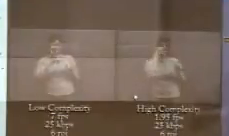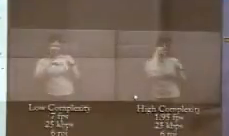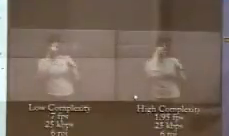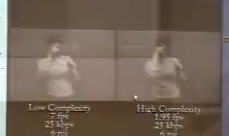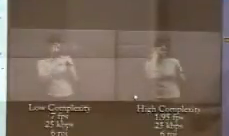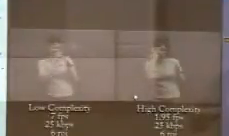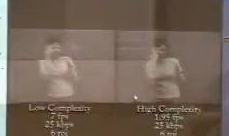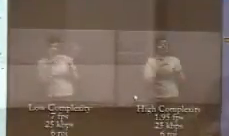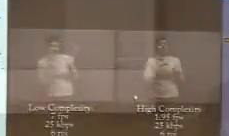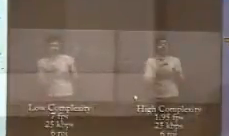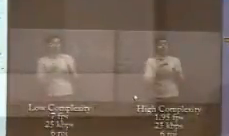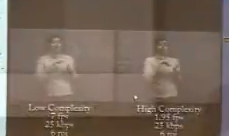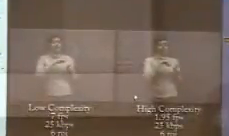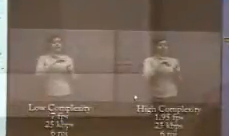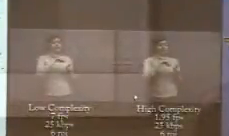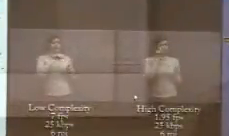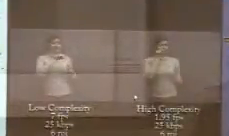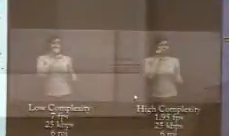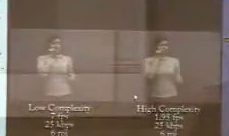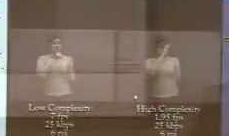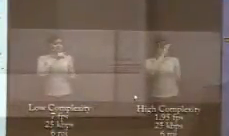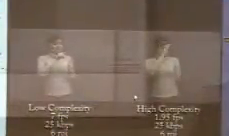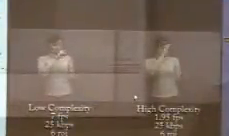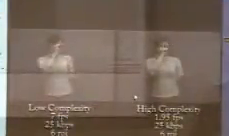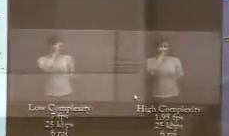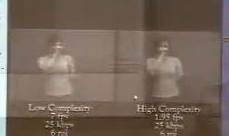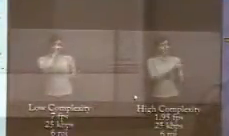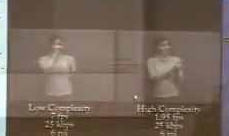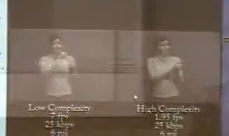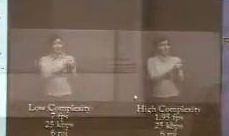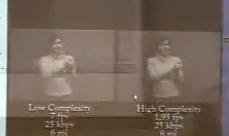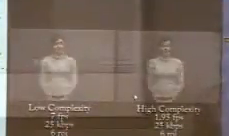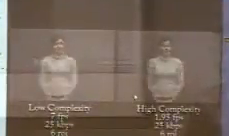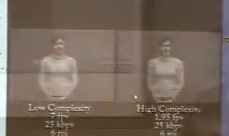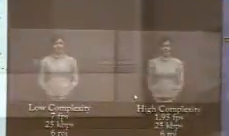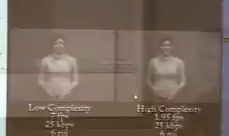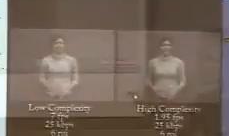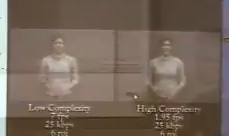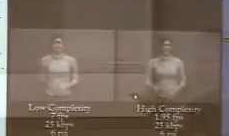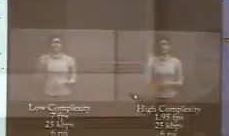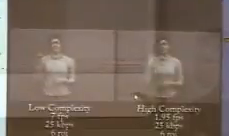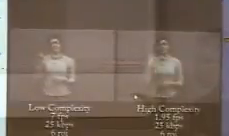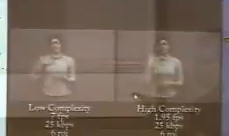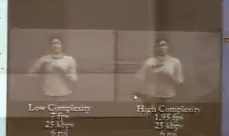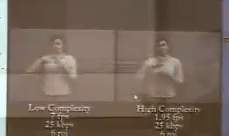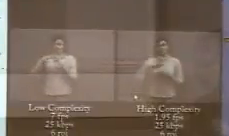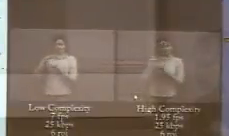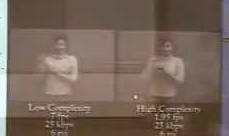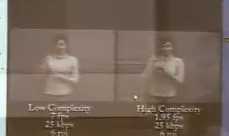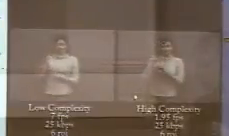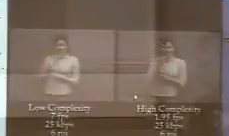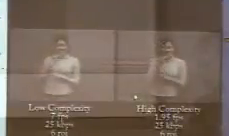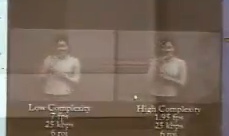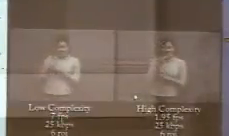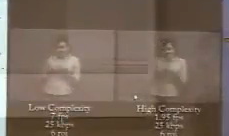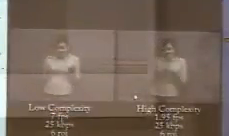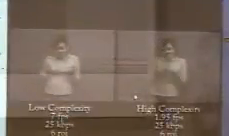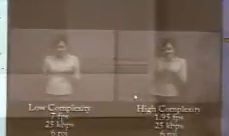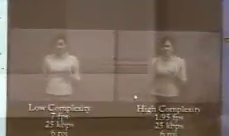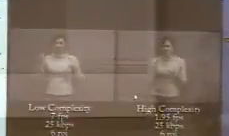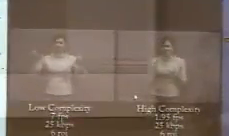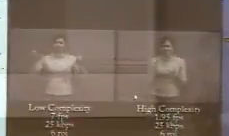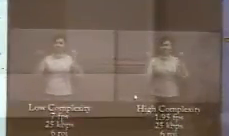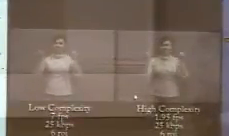And maybe I can ask the deaf individuals in the front if they can understand the left one.